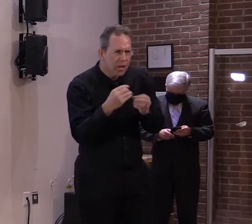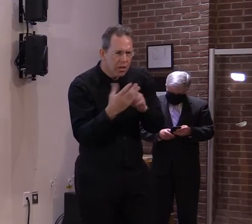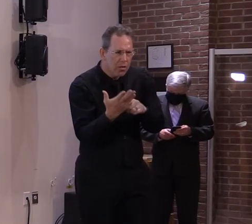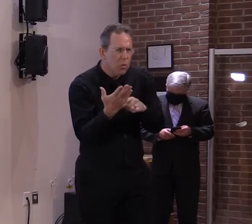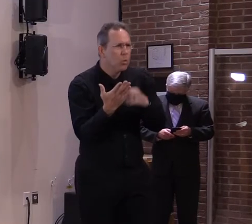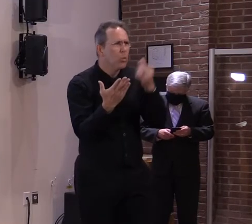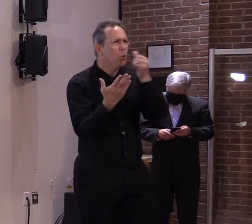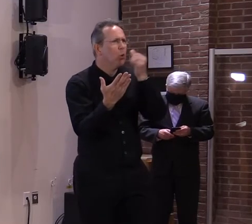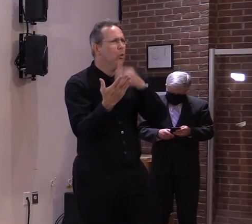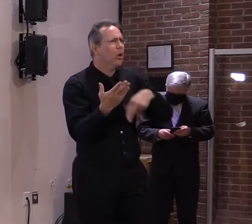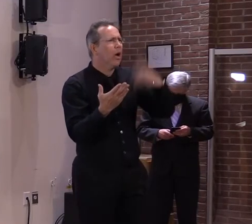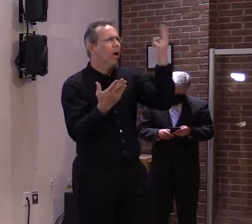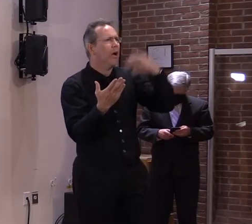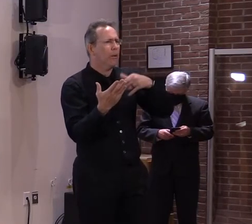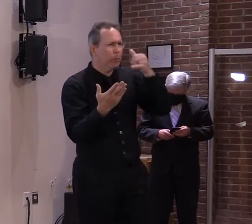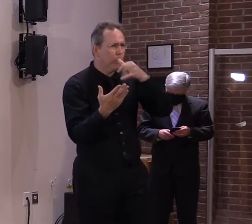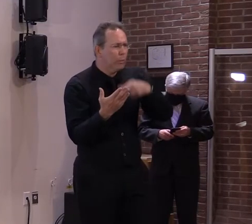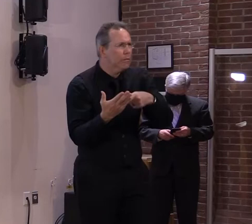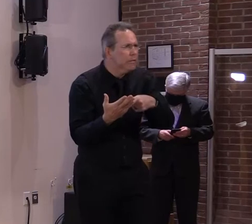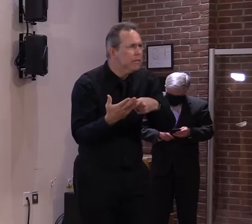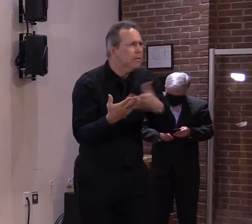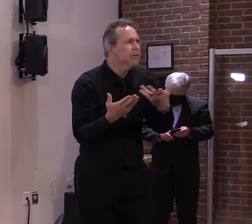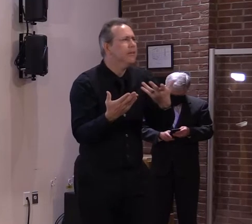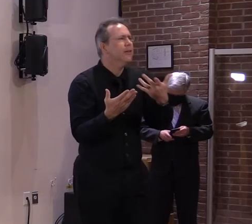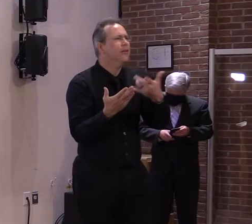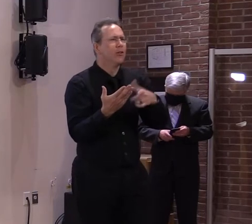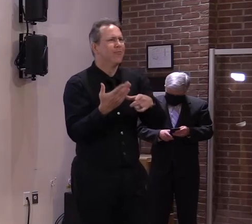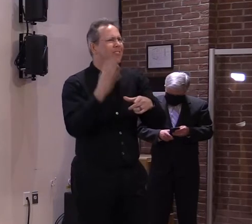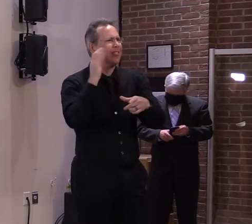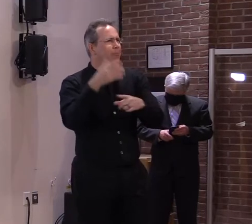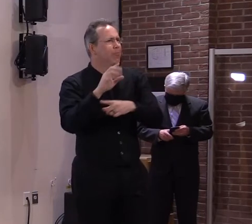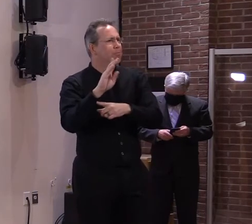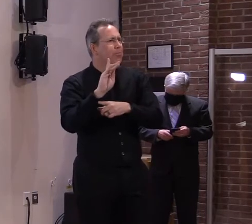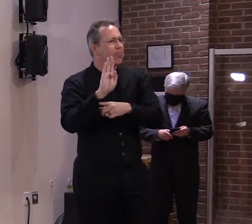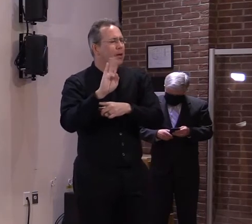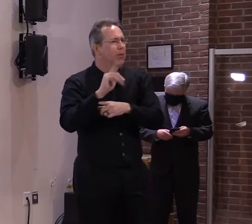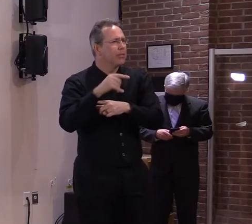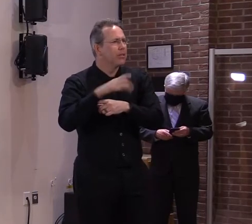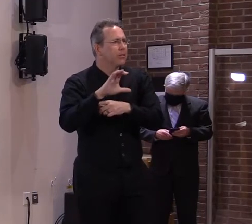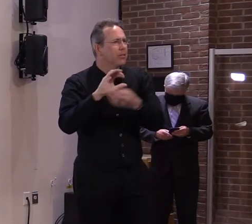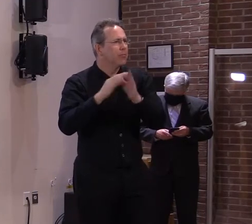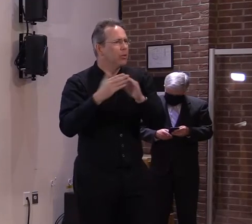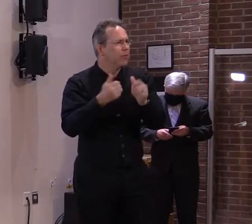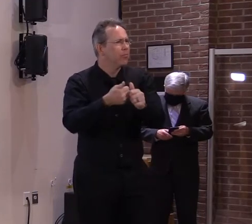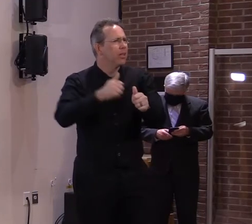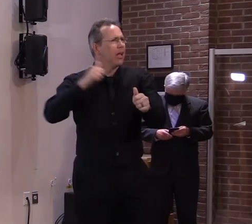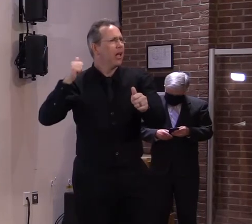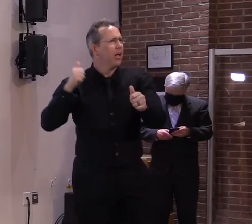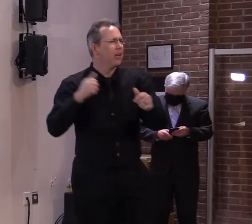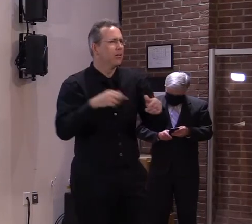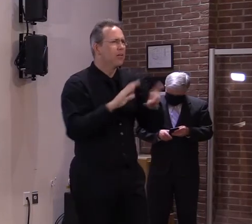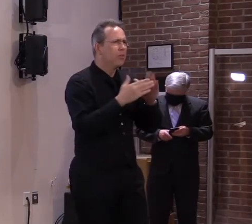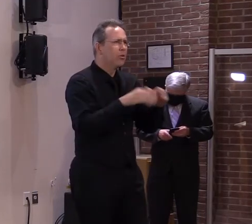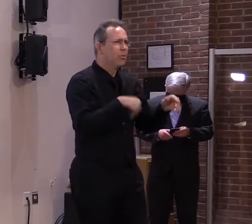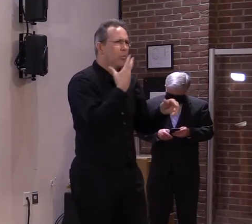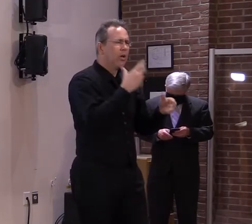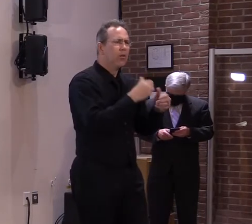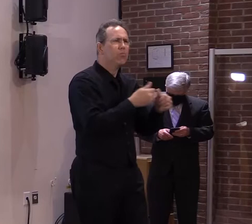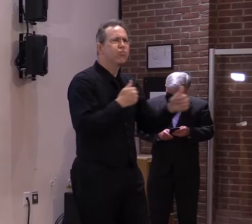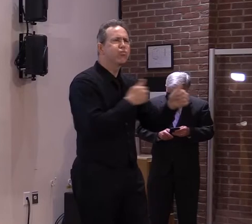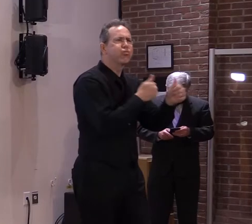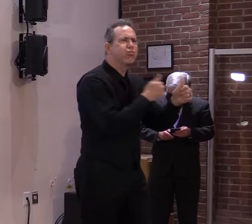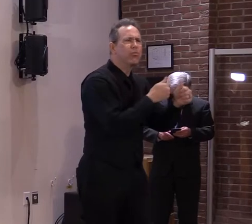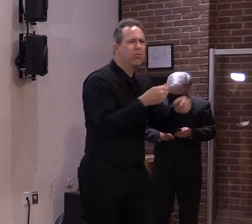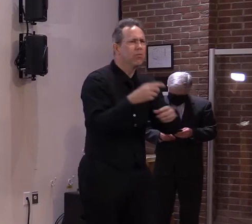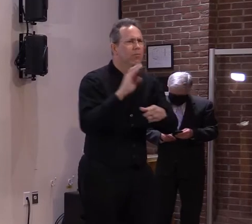concern, and that we were falling behind in the rate of vaccination of the BIPOC community as compared to the rest of the population